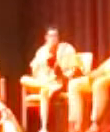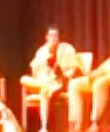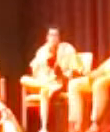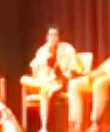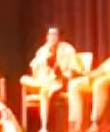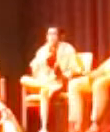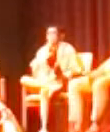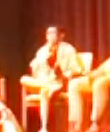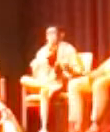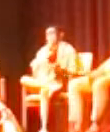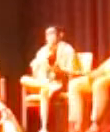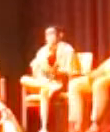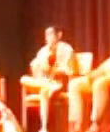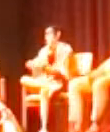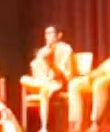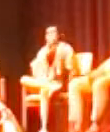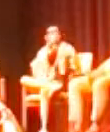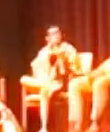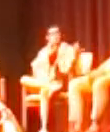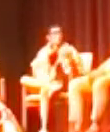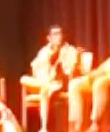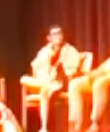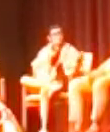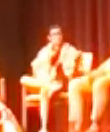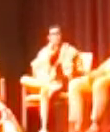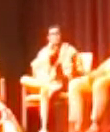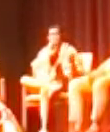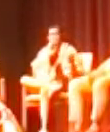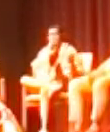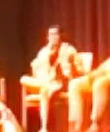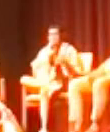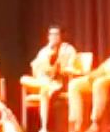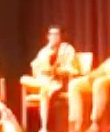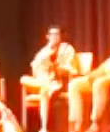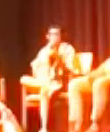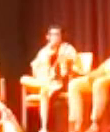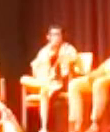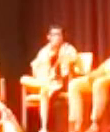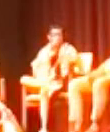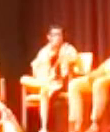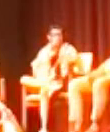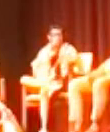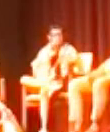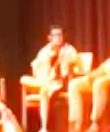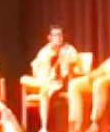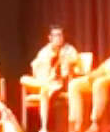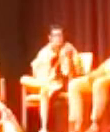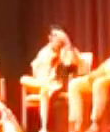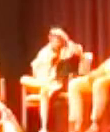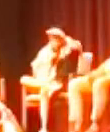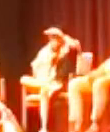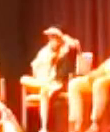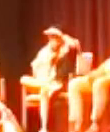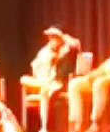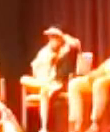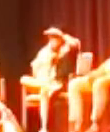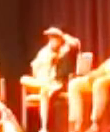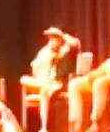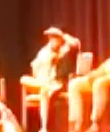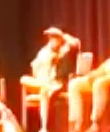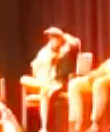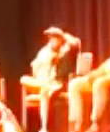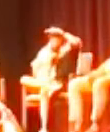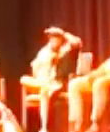have it's actually a little question to all of you, but also all of the, you know, producers here, the